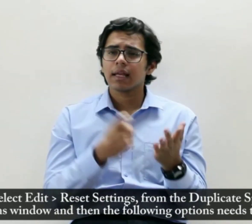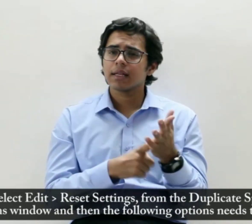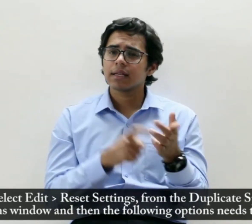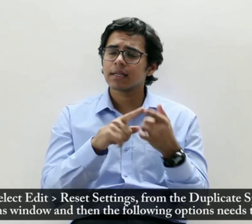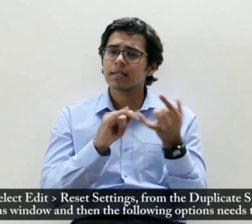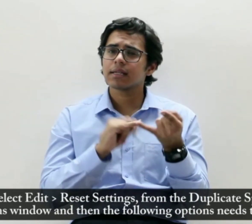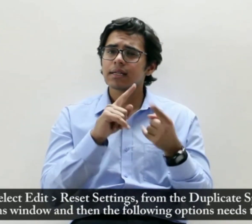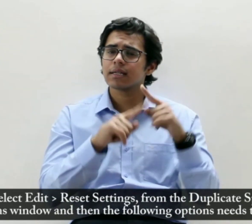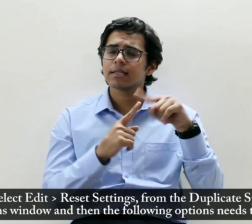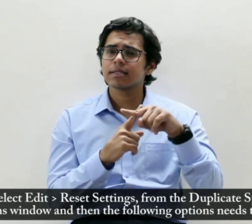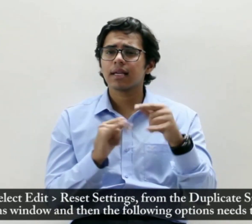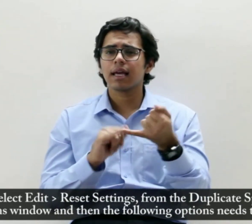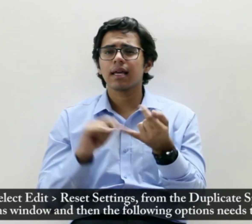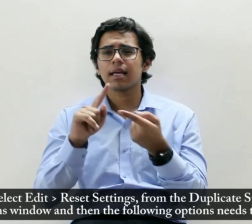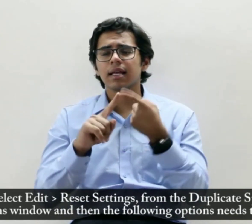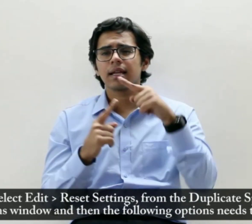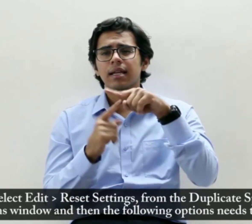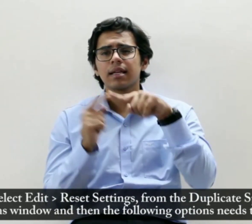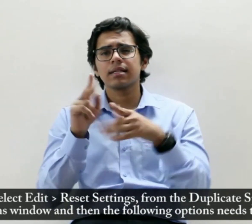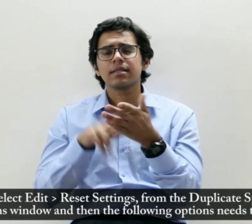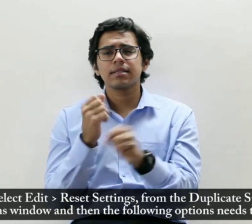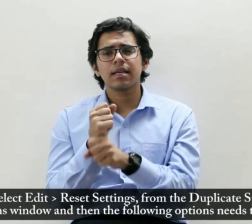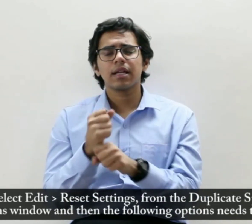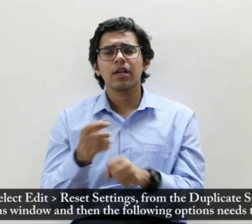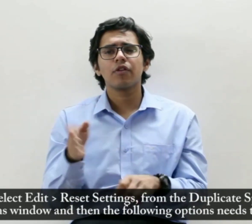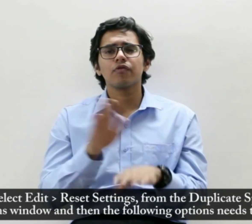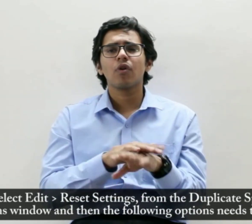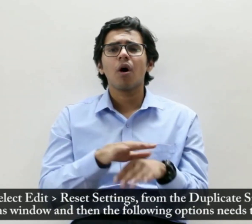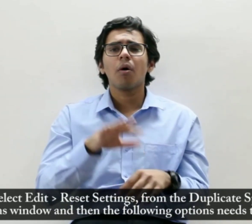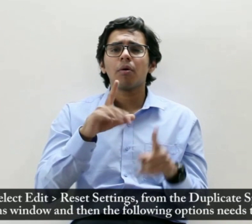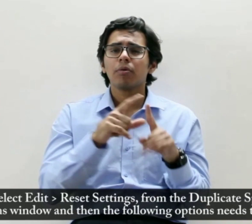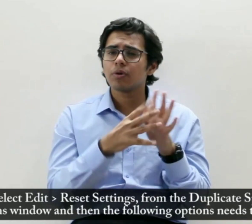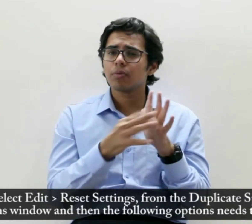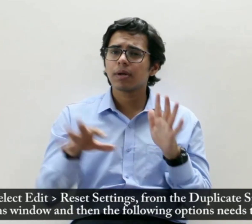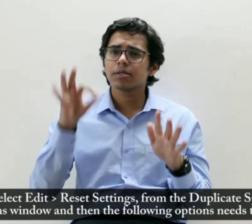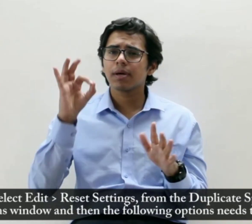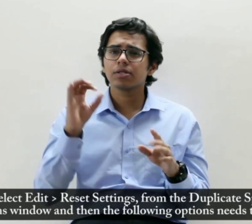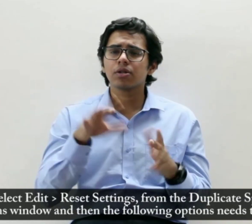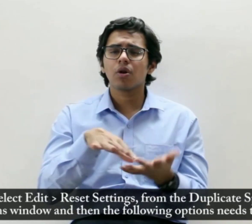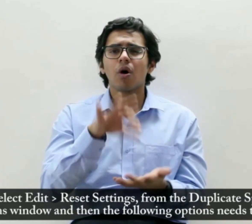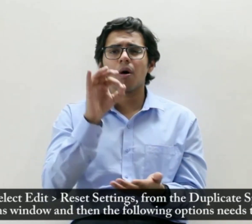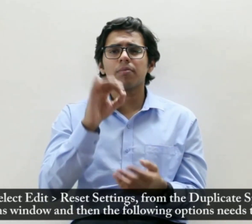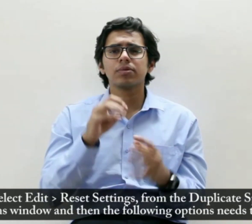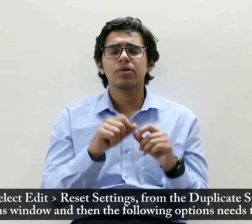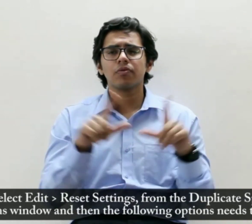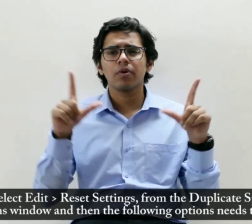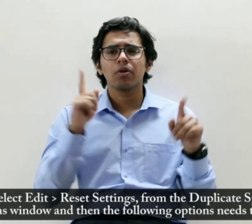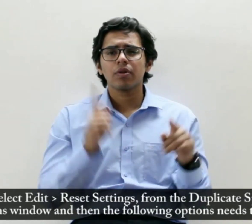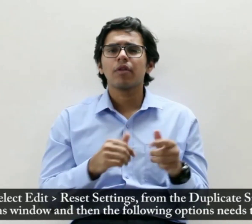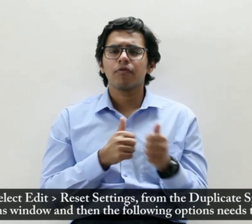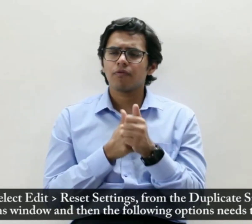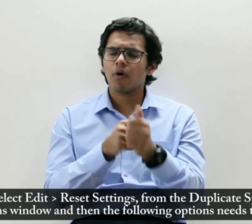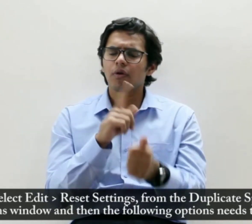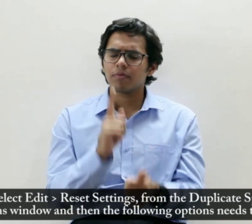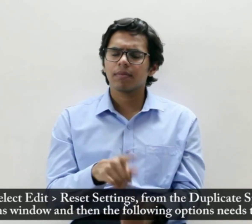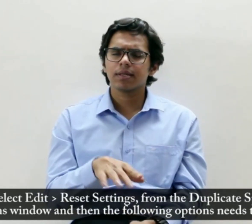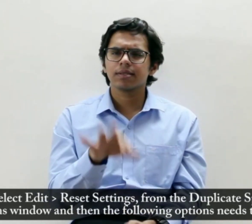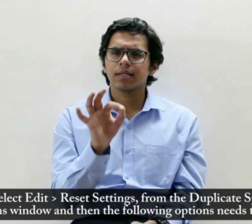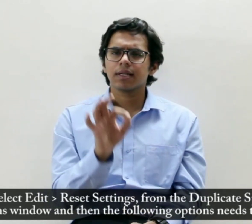Settings from the Duplicate Special Options window, and then the following options need to set.